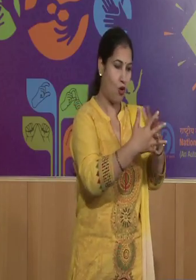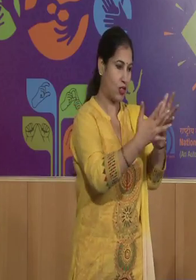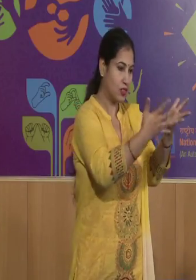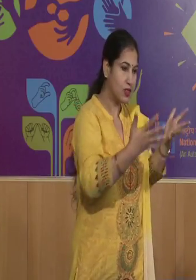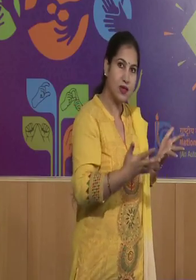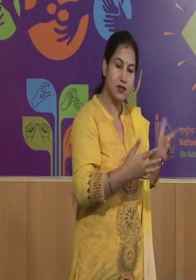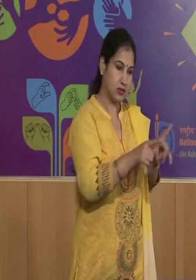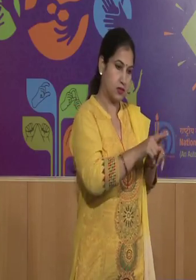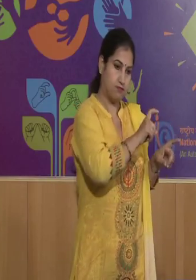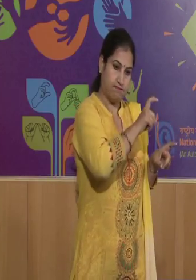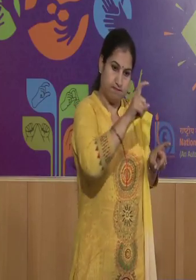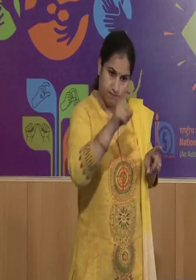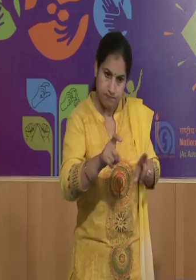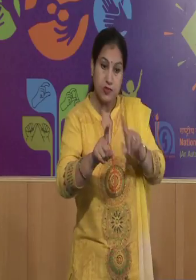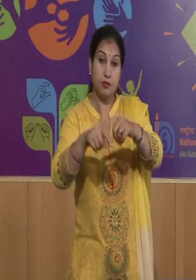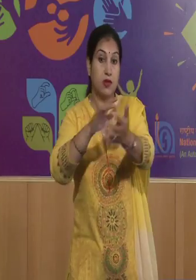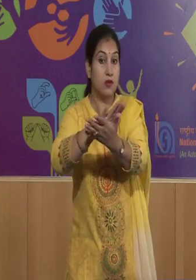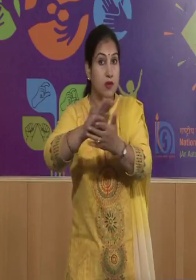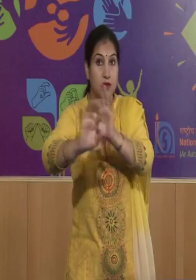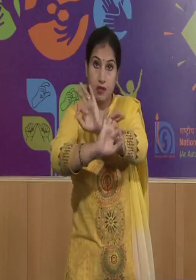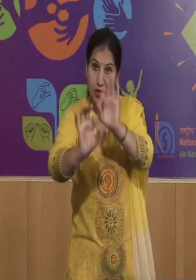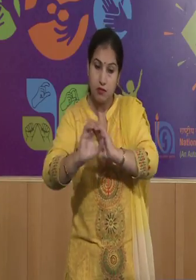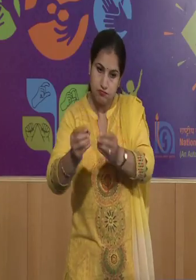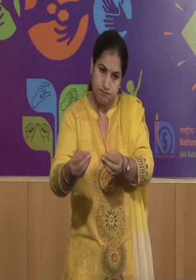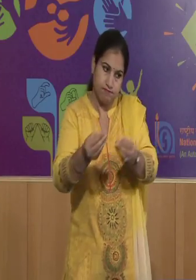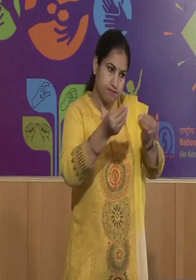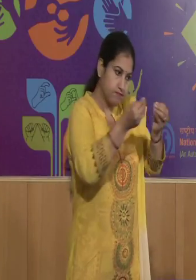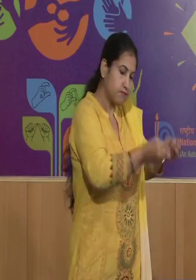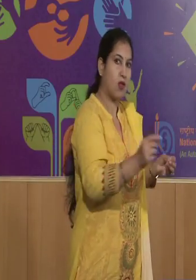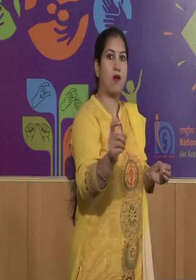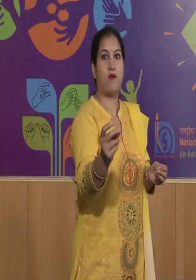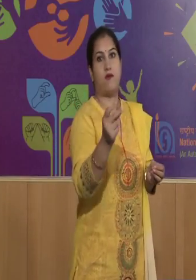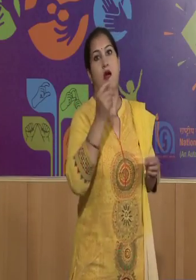could now be sent at the fast speed to the required places.